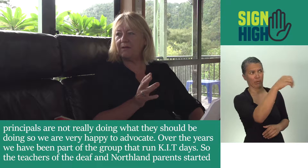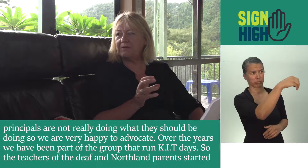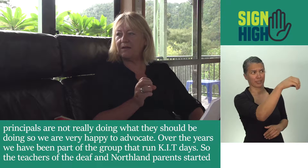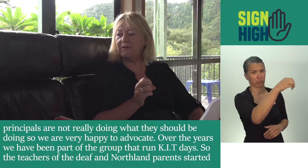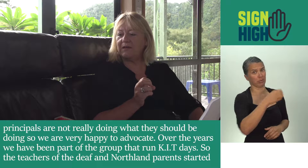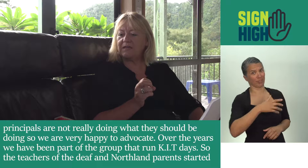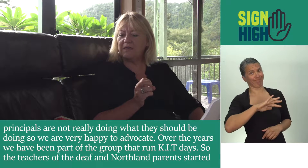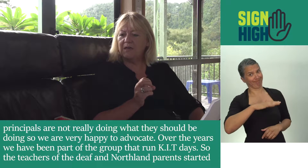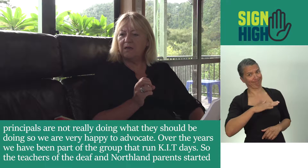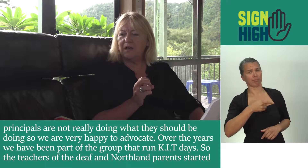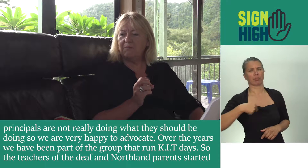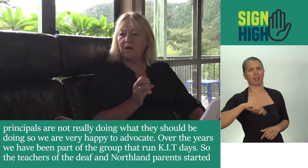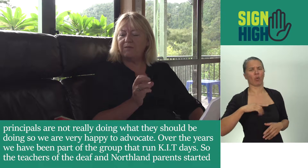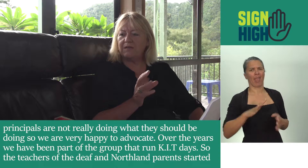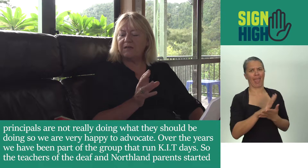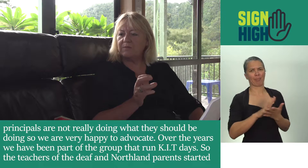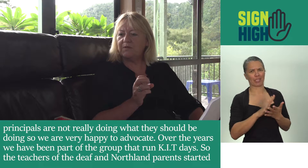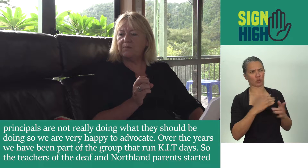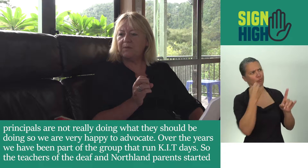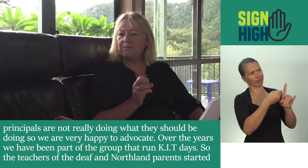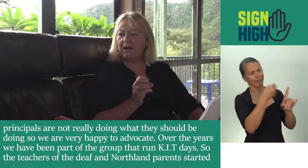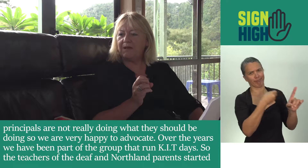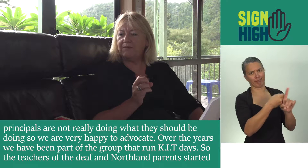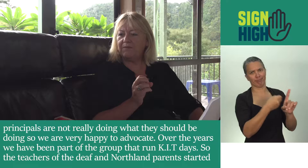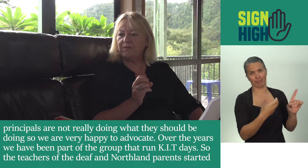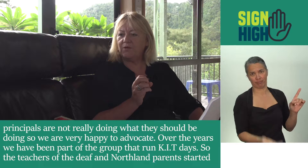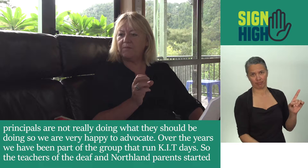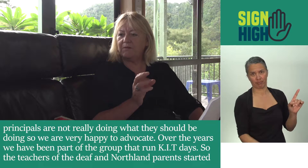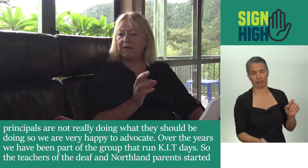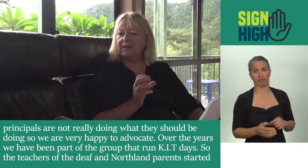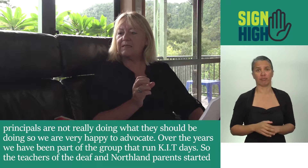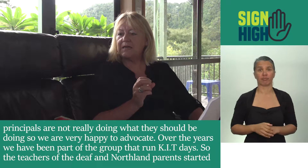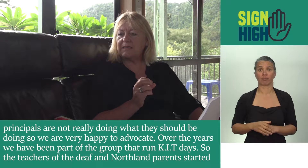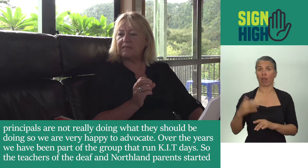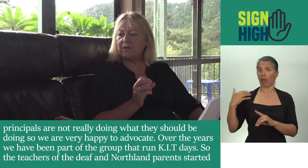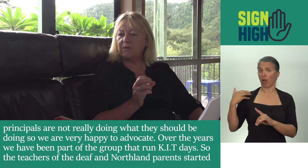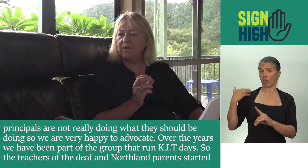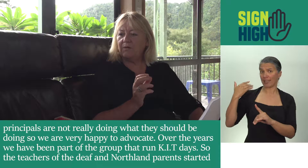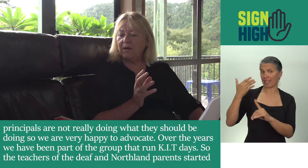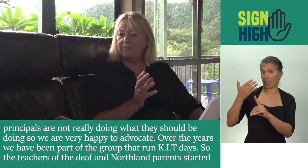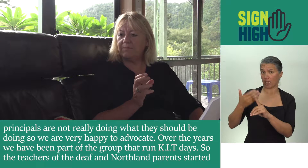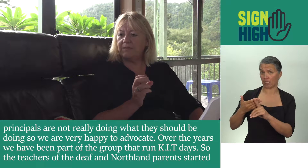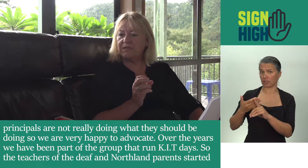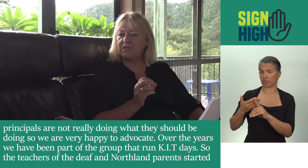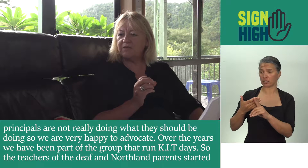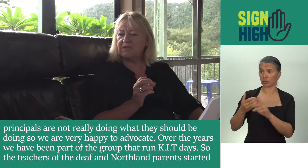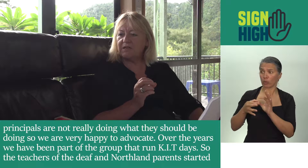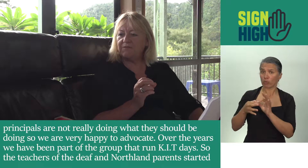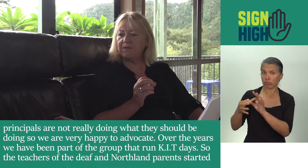to advocate. Over the years we've been part of the group that run kit days, so the Teachers of the Deaf and